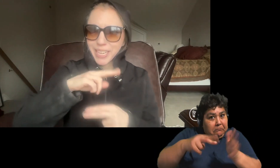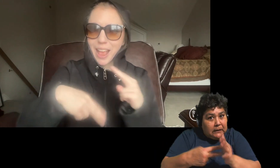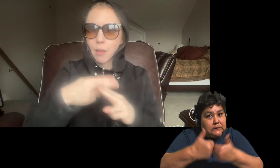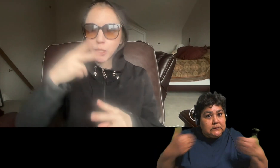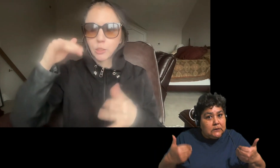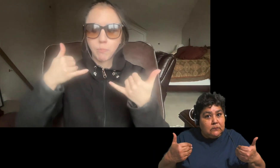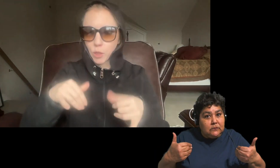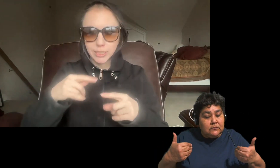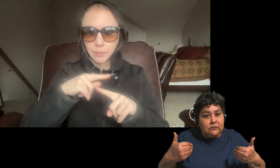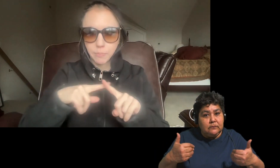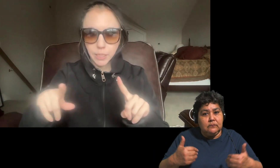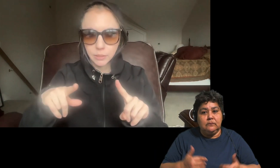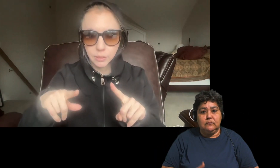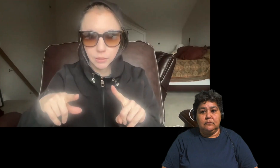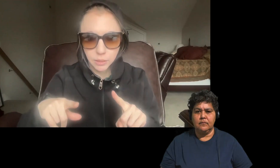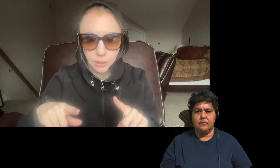partisan